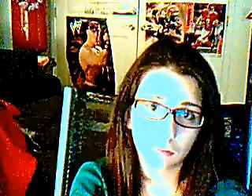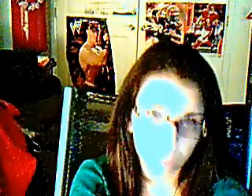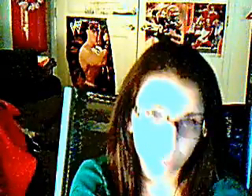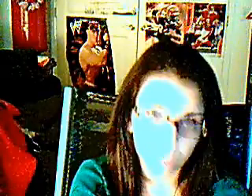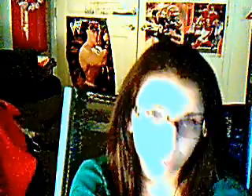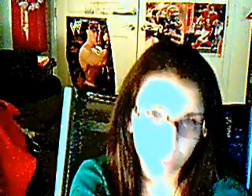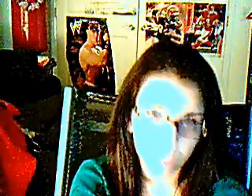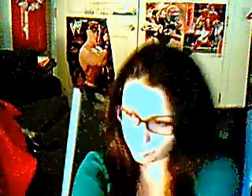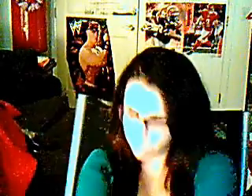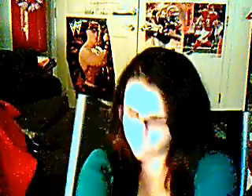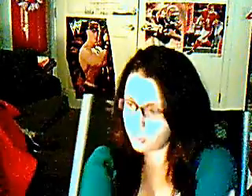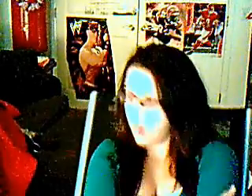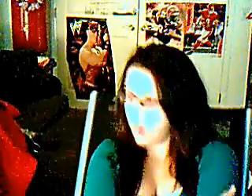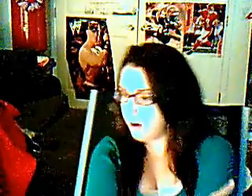thick. Are you cold? Go get cold. Alright.